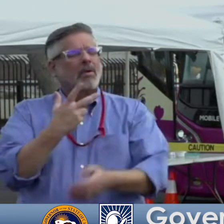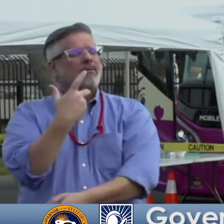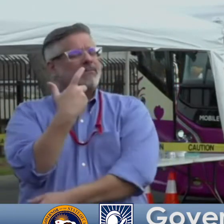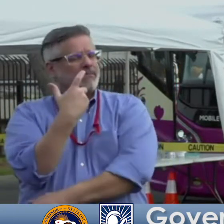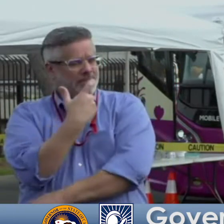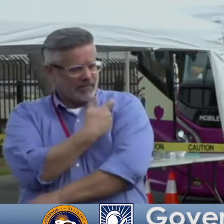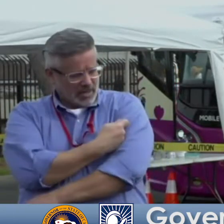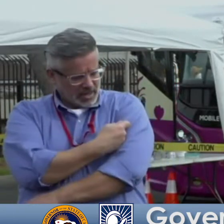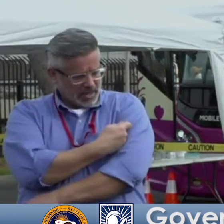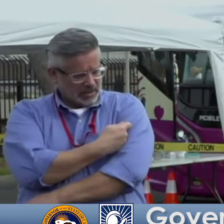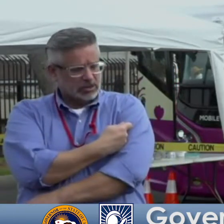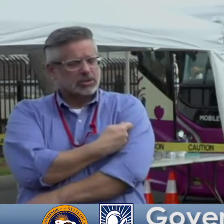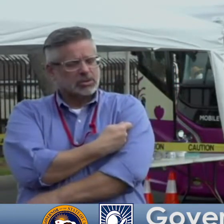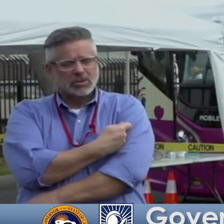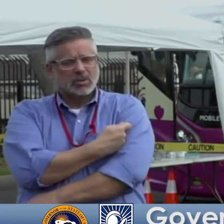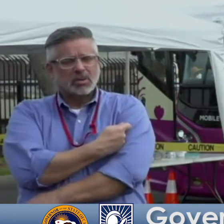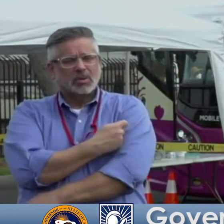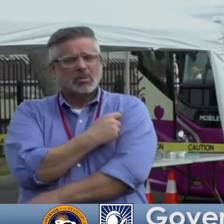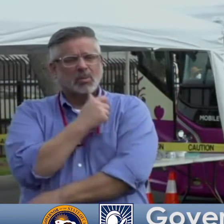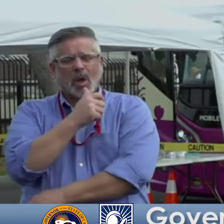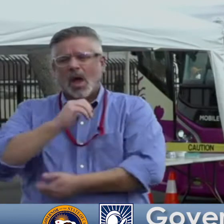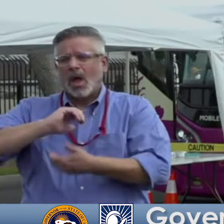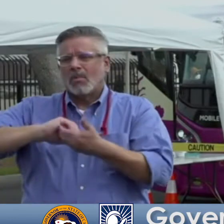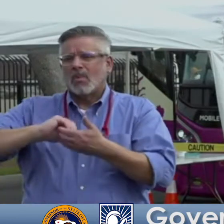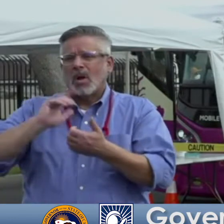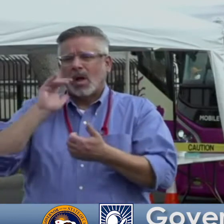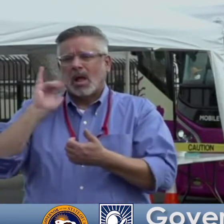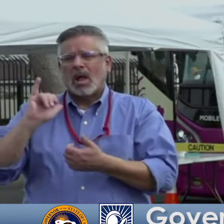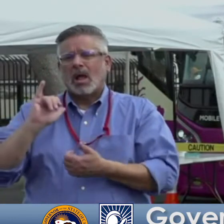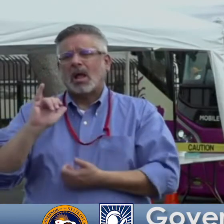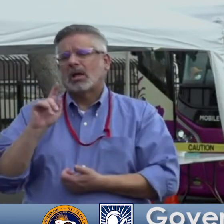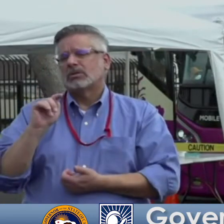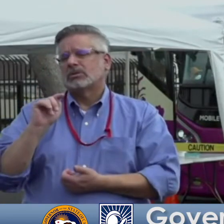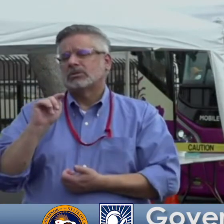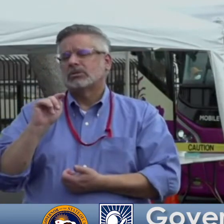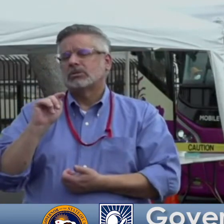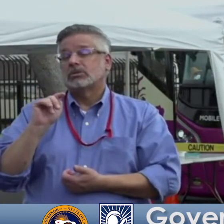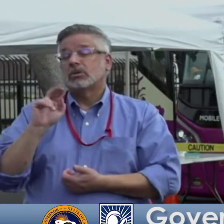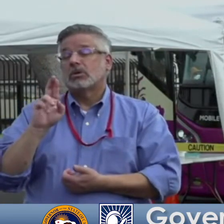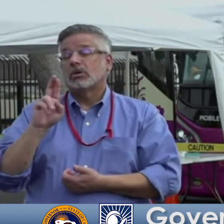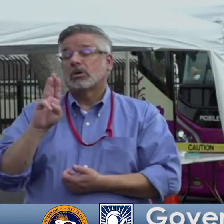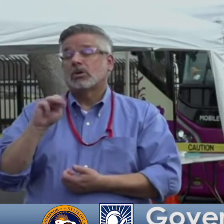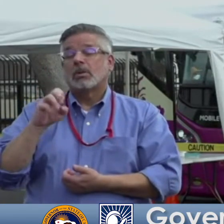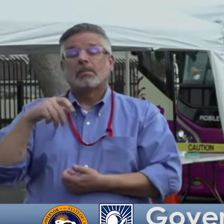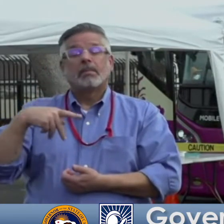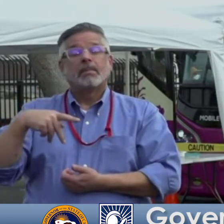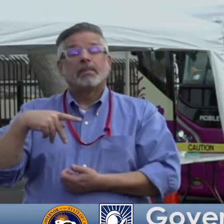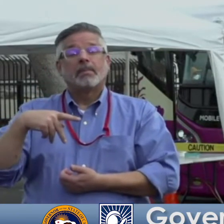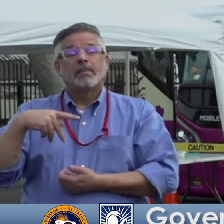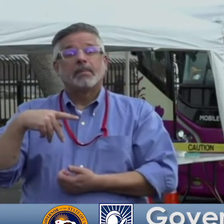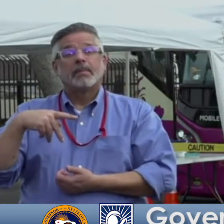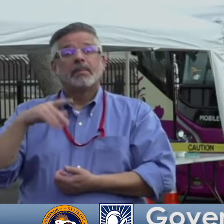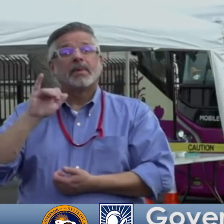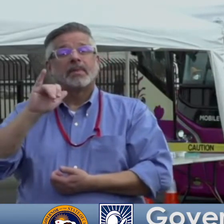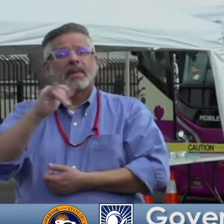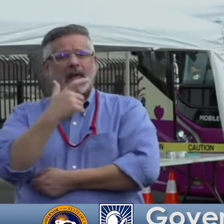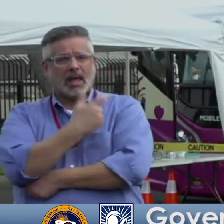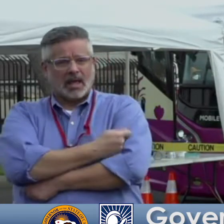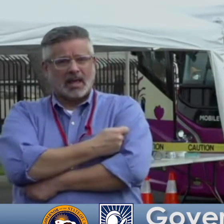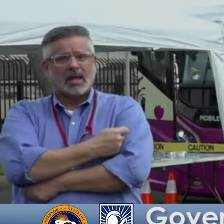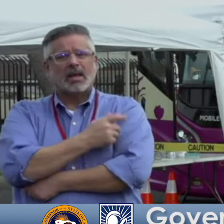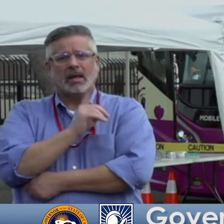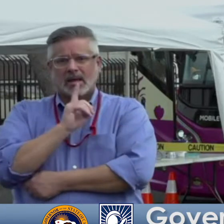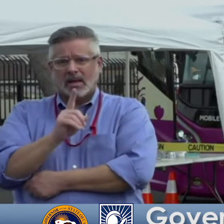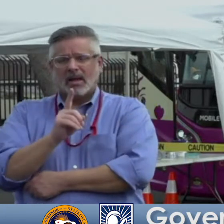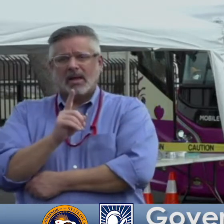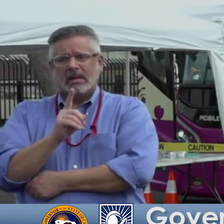vaccinations, why not partner with people like Donald Trump, who said he got the vaccine, got boosted? He's